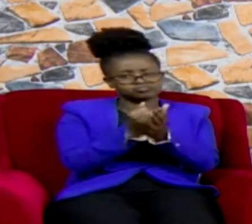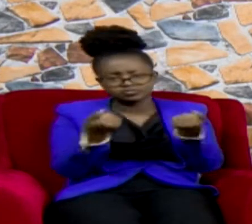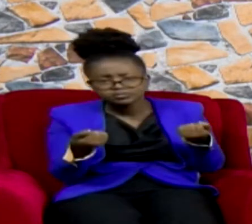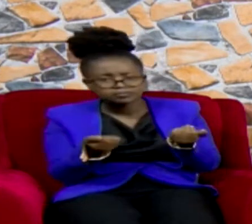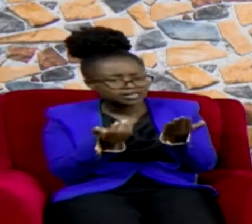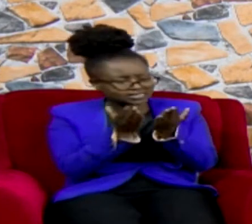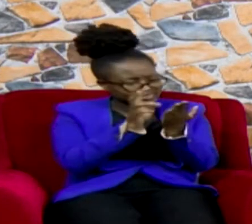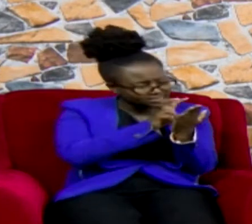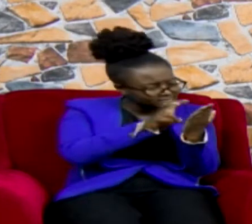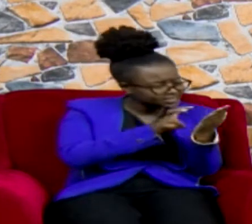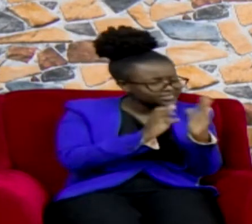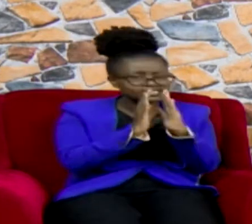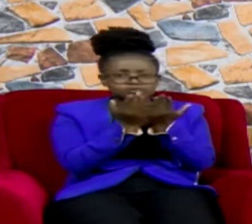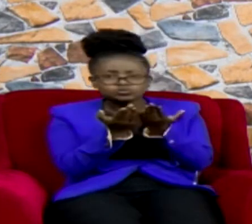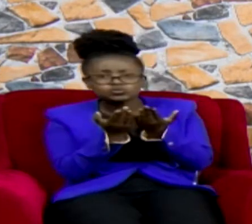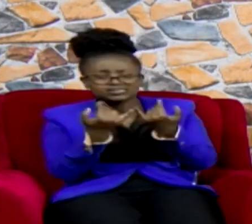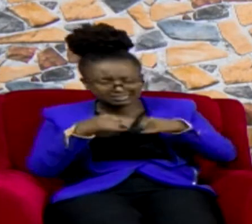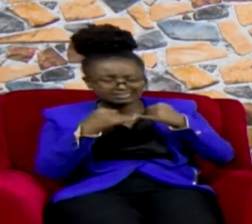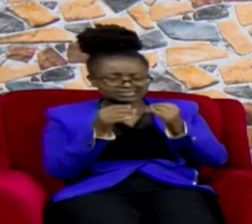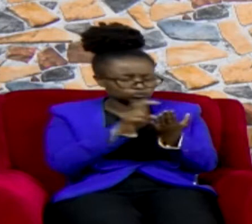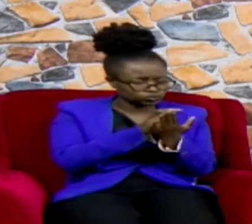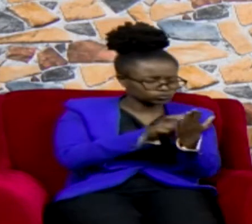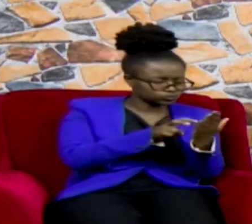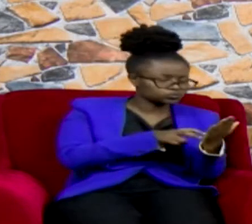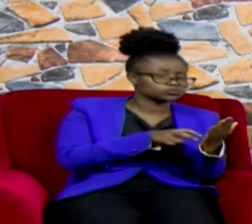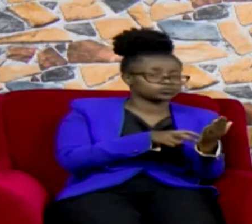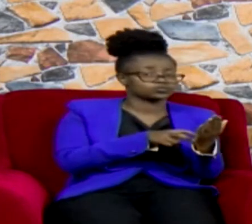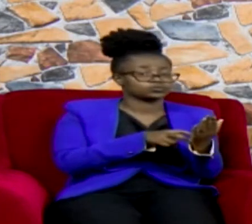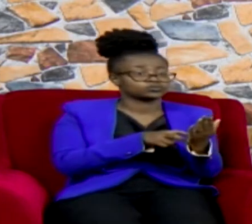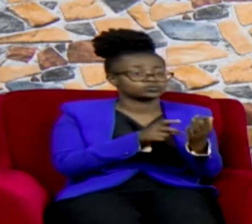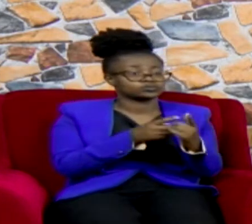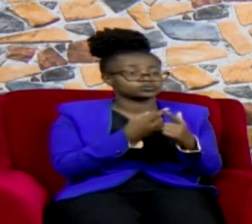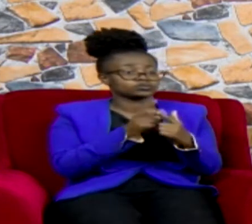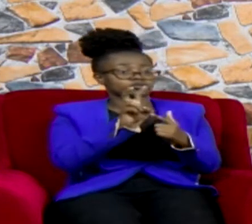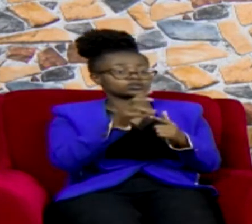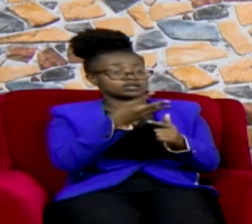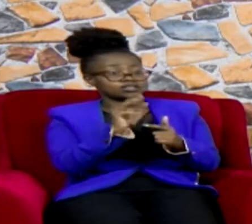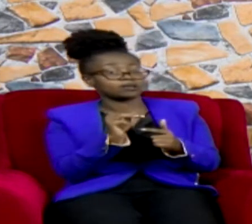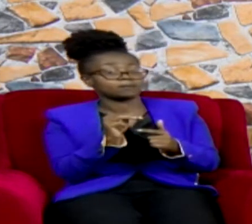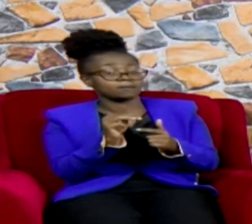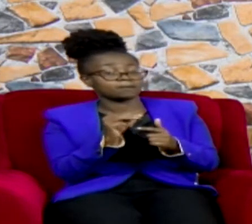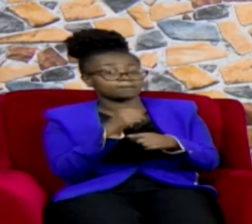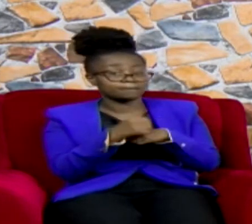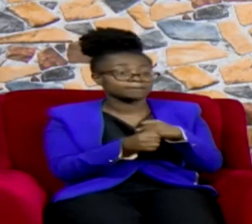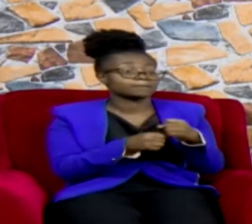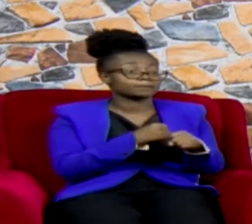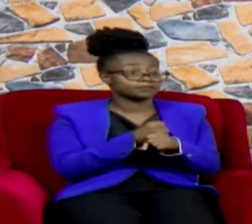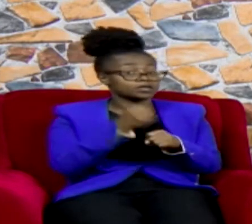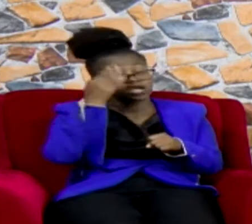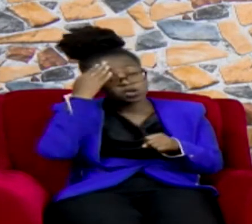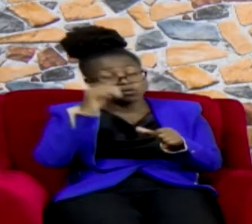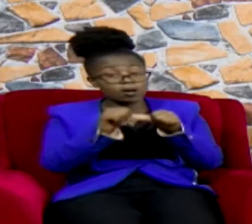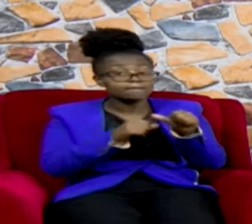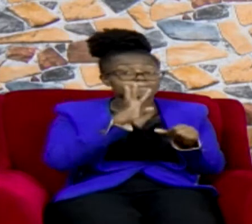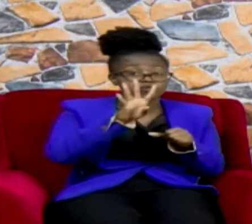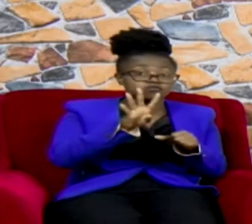magazines, comic books, trying to read. And you look at them by the year, because I know about